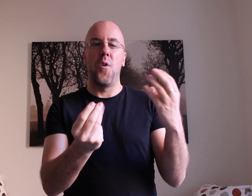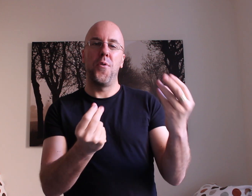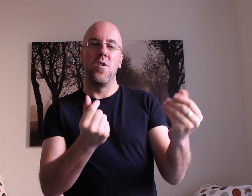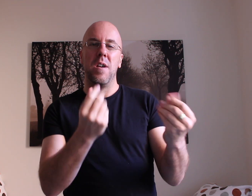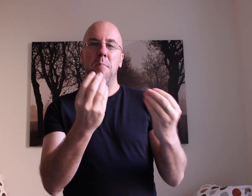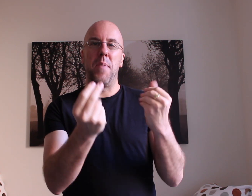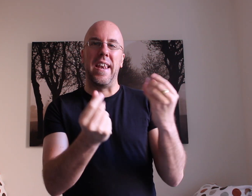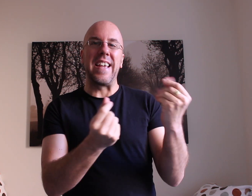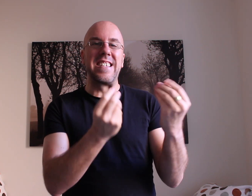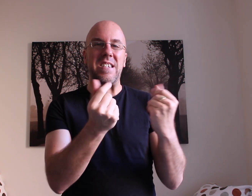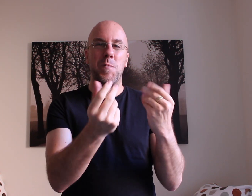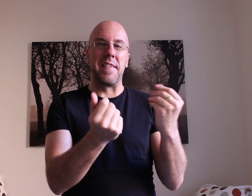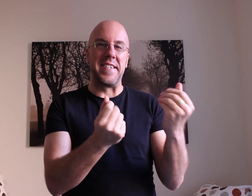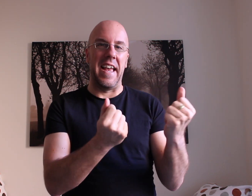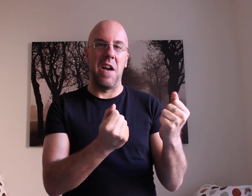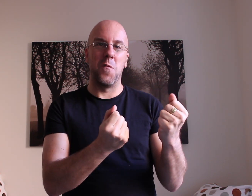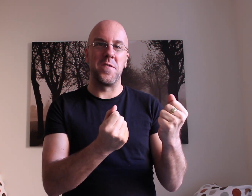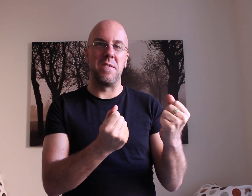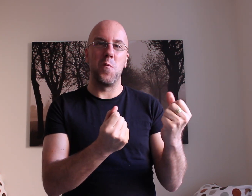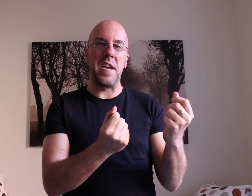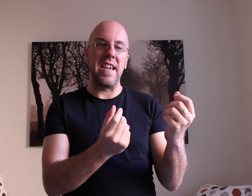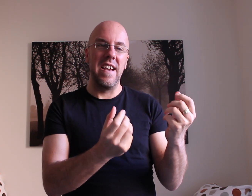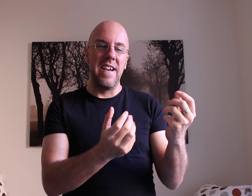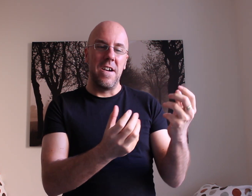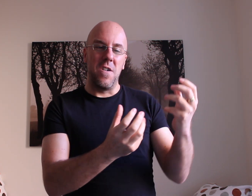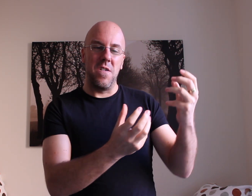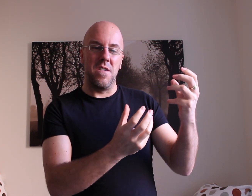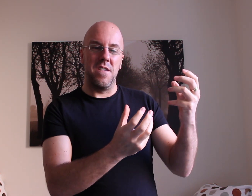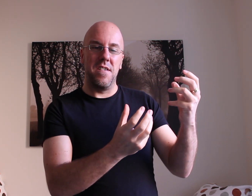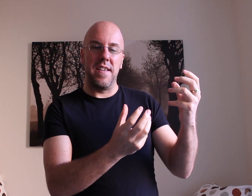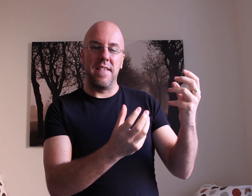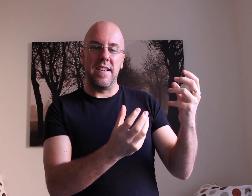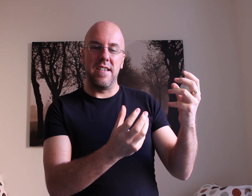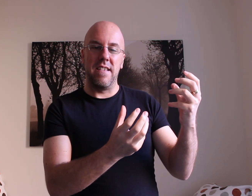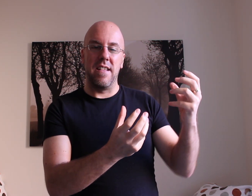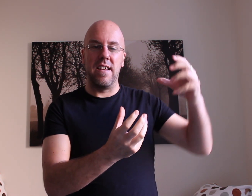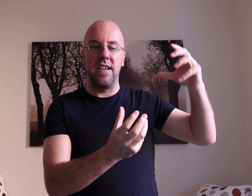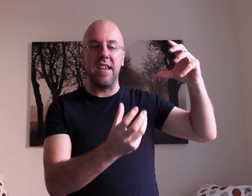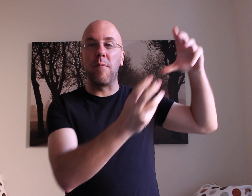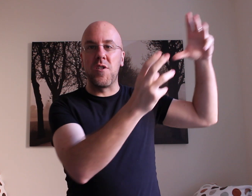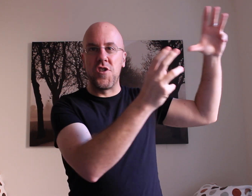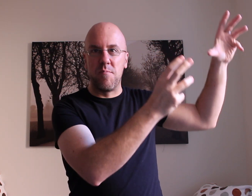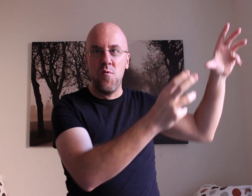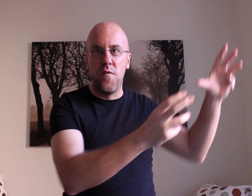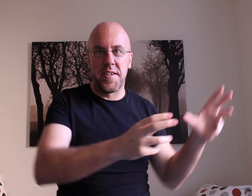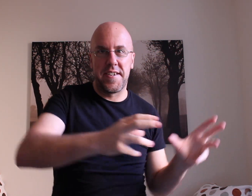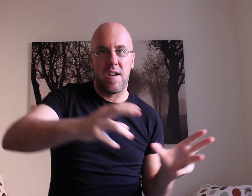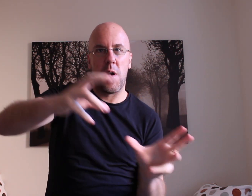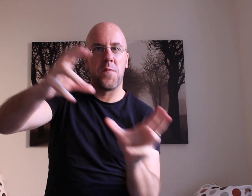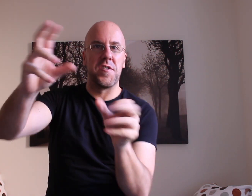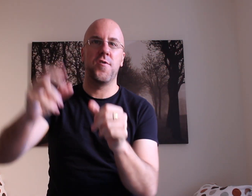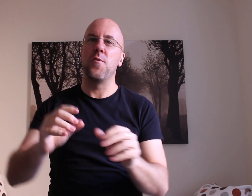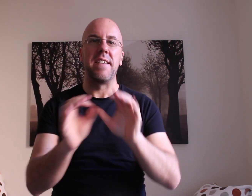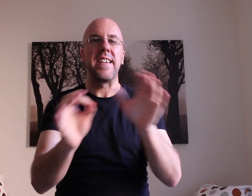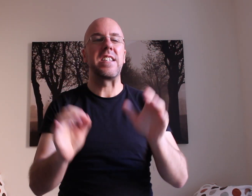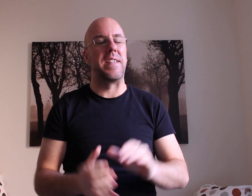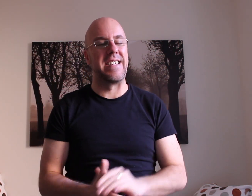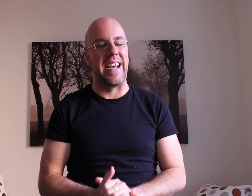author plays with the sounds, the way the images move us around the story, I think it's